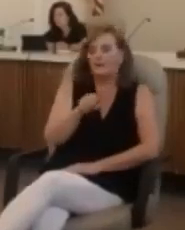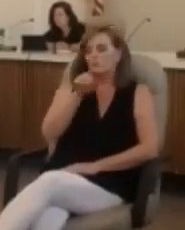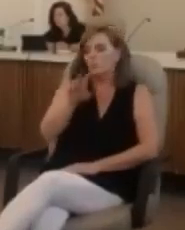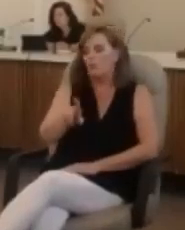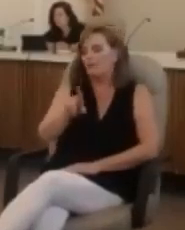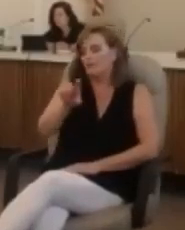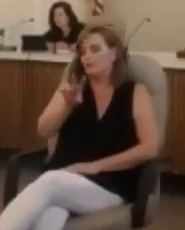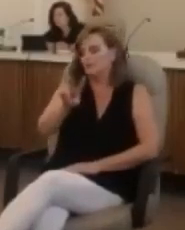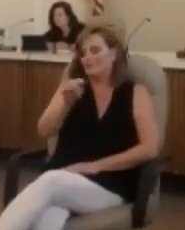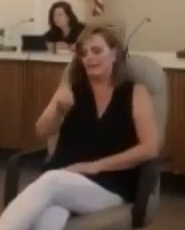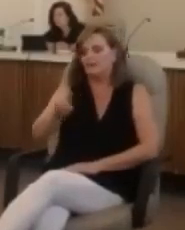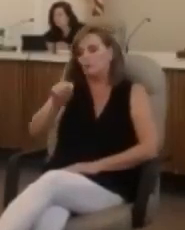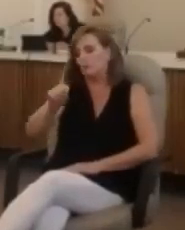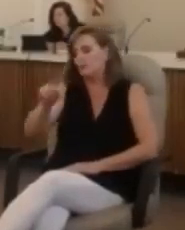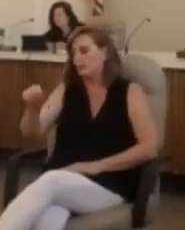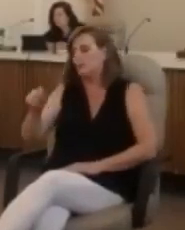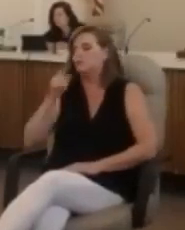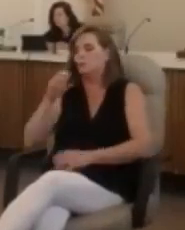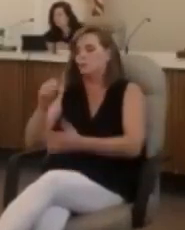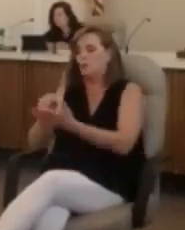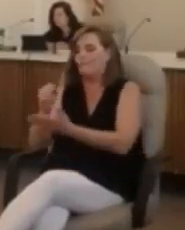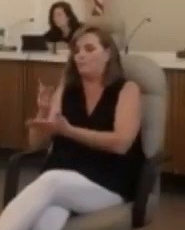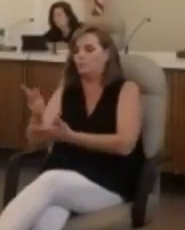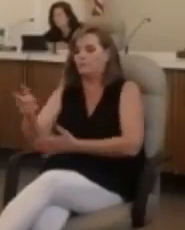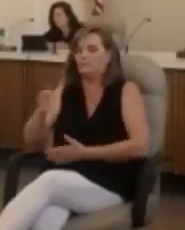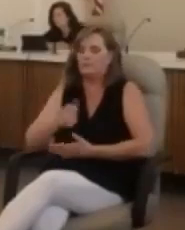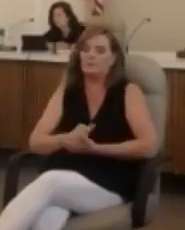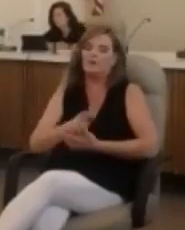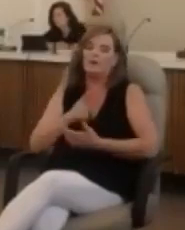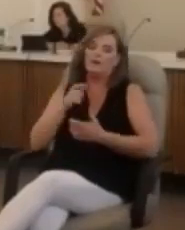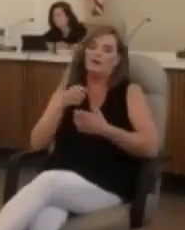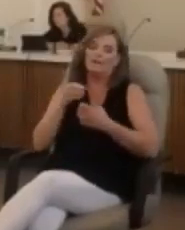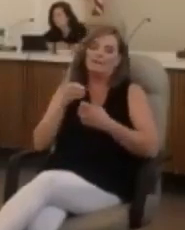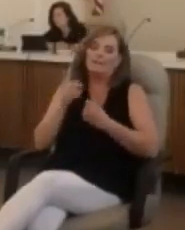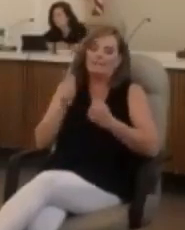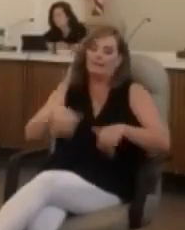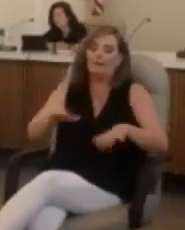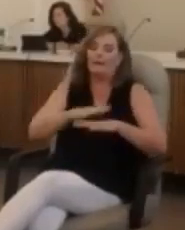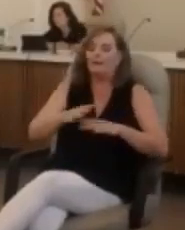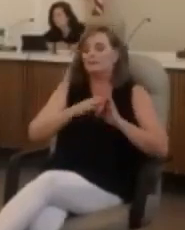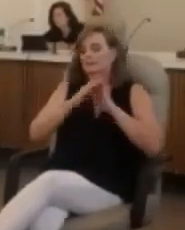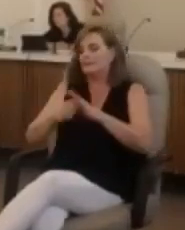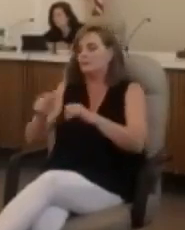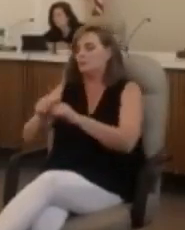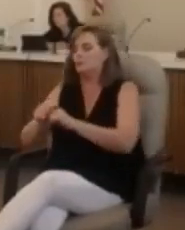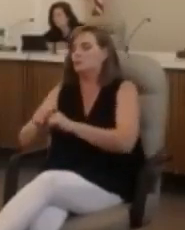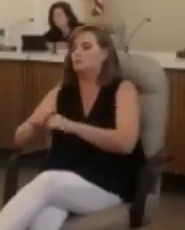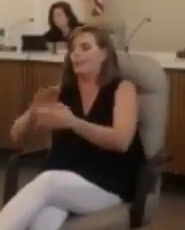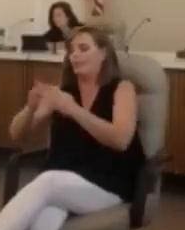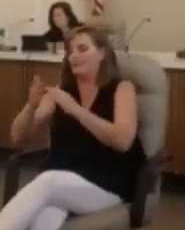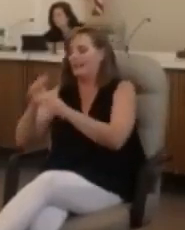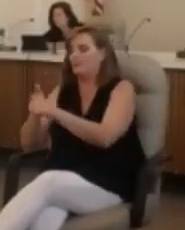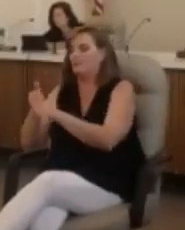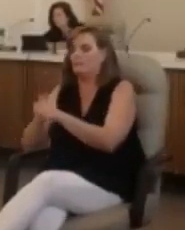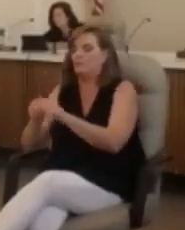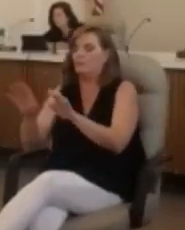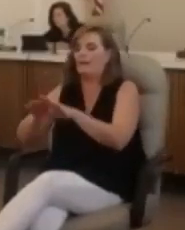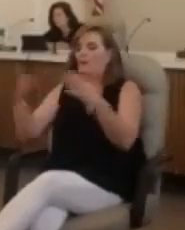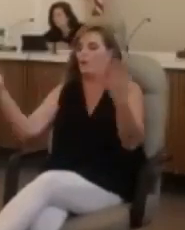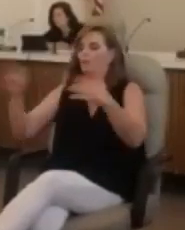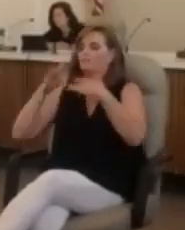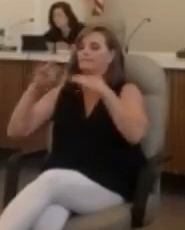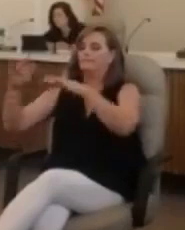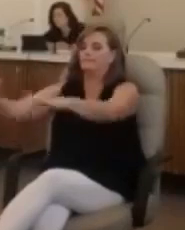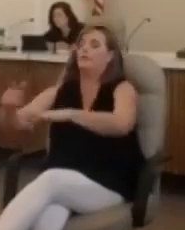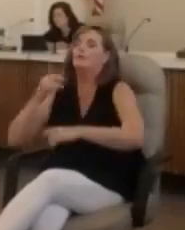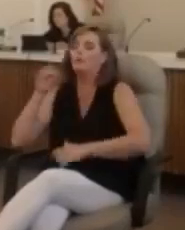15-170, 2020 to approve the conveyance of land to the town as connection with the open space incentive for the development